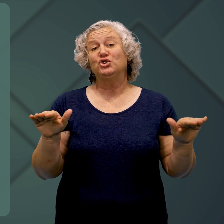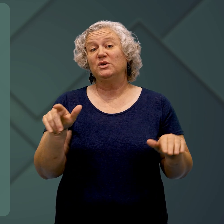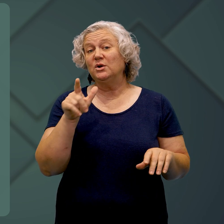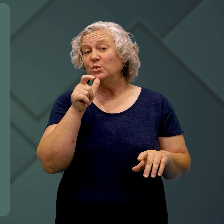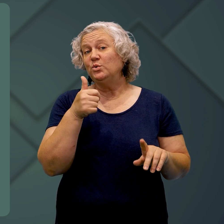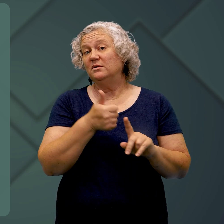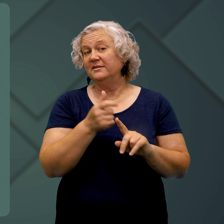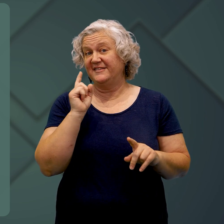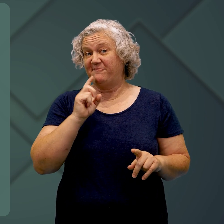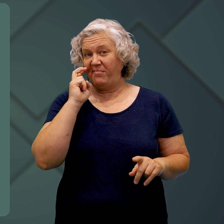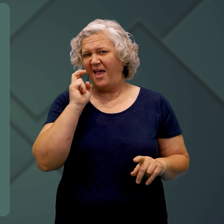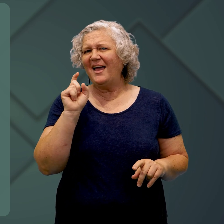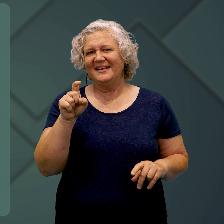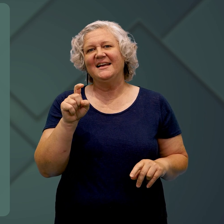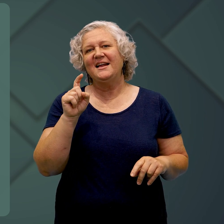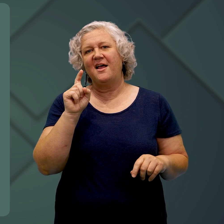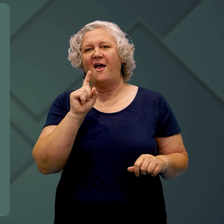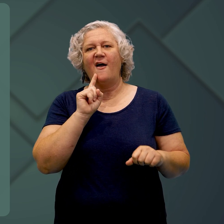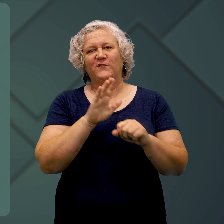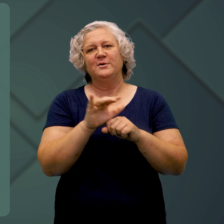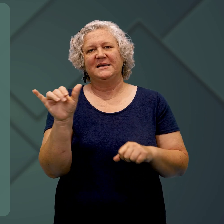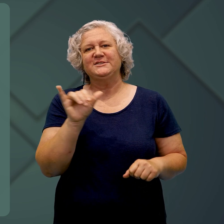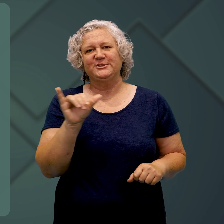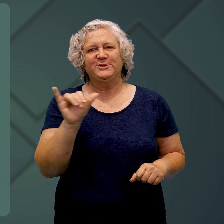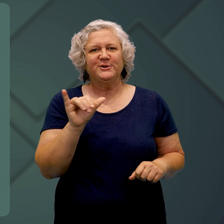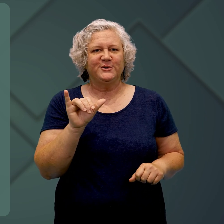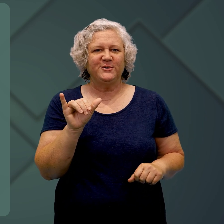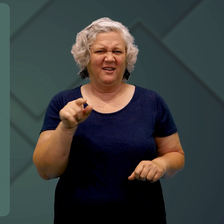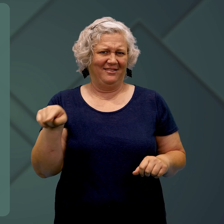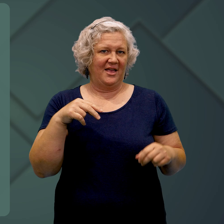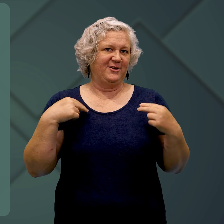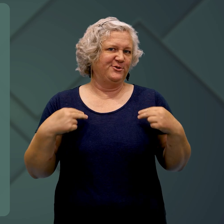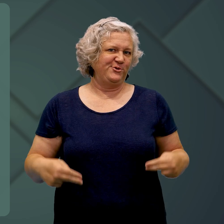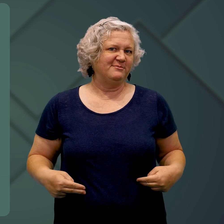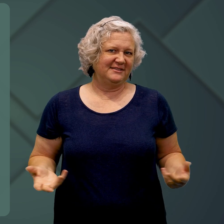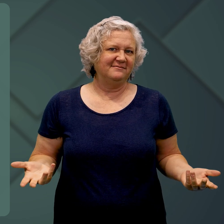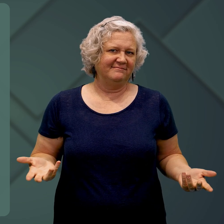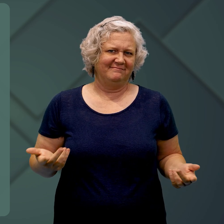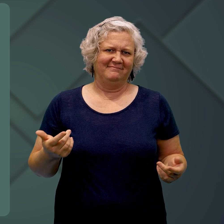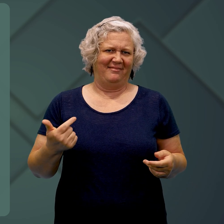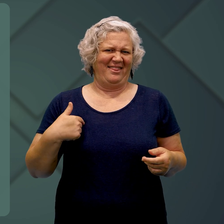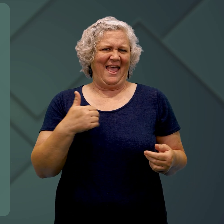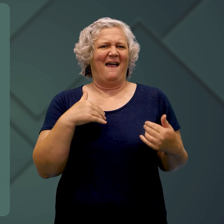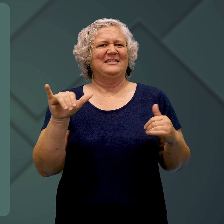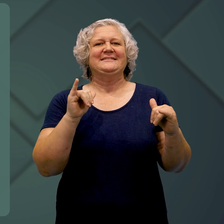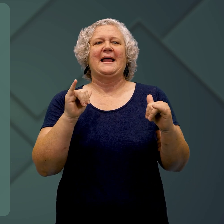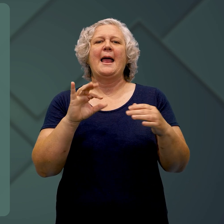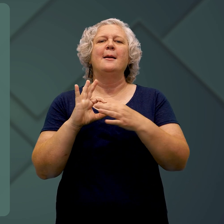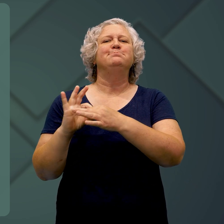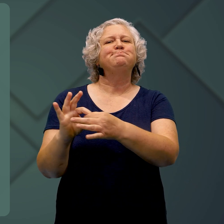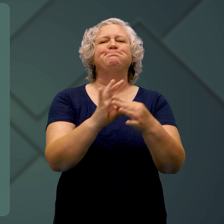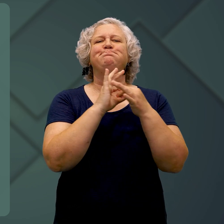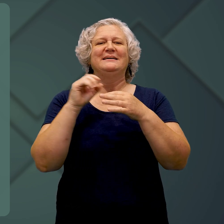Children who are deafblind need affirmations too. They're human. They require the